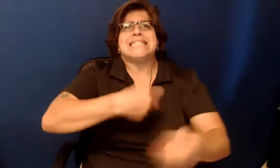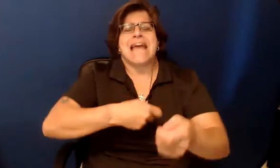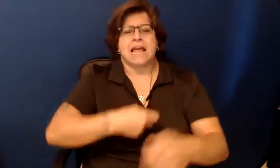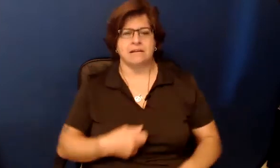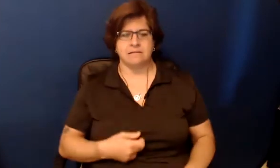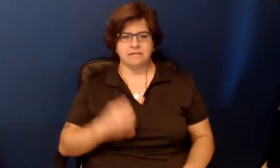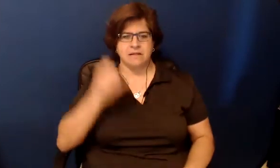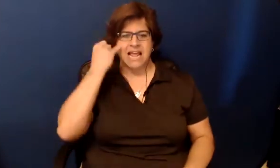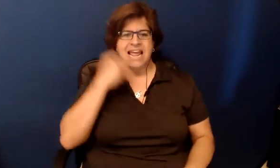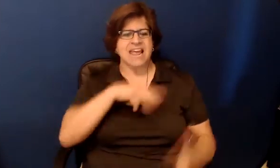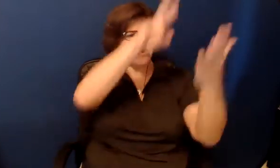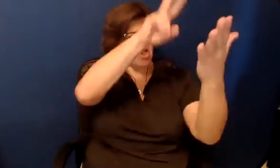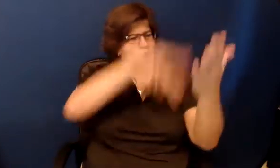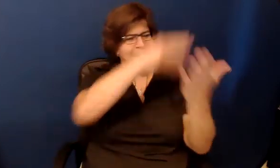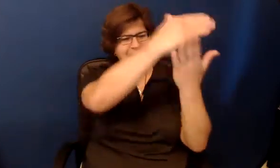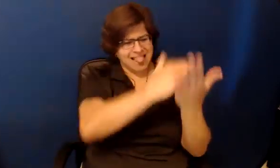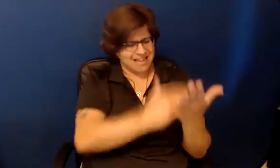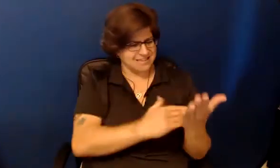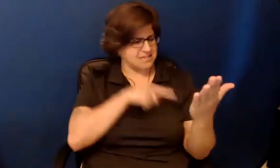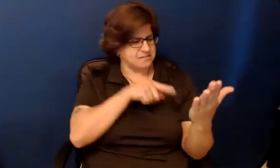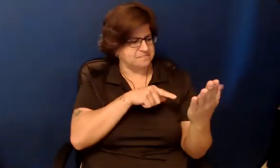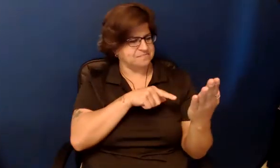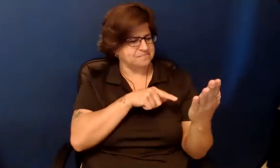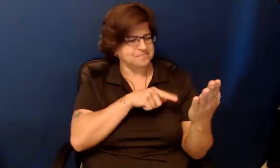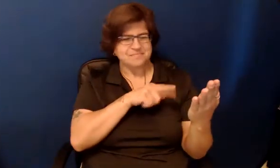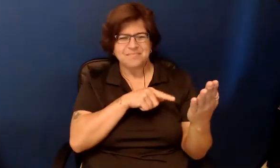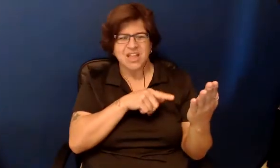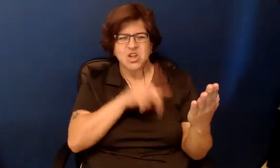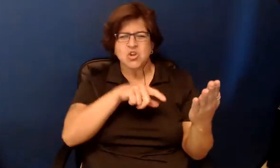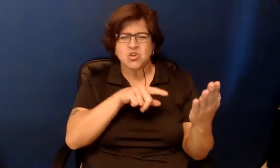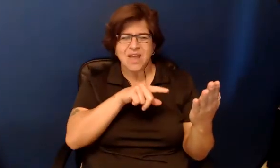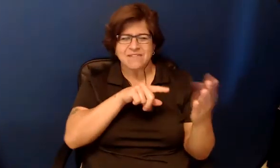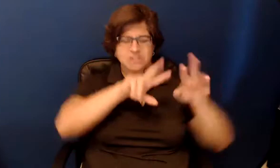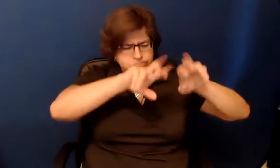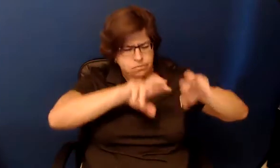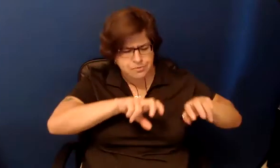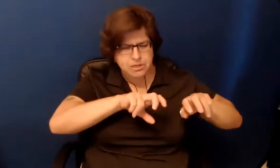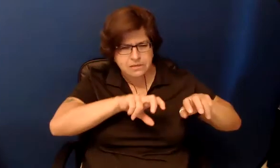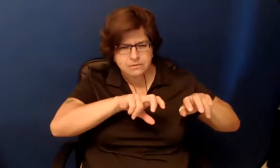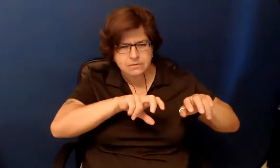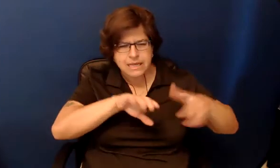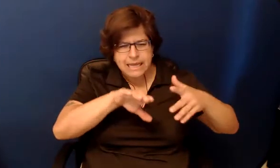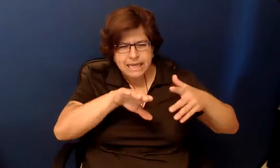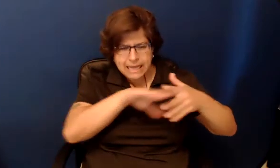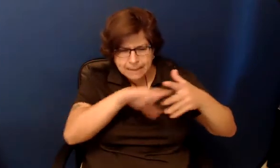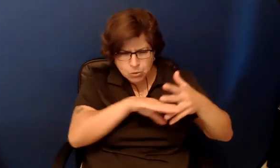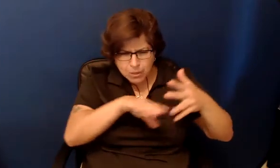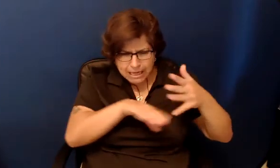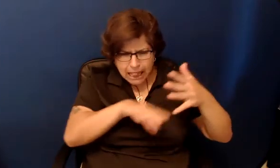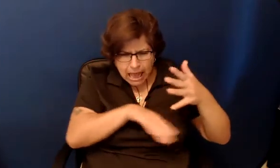I have done instead? If you're looking at that guy's list, what should I have done instead? You will be able to read between the lines. You will be